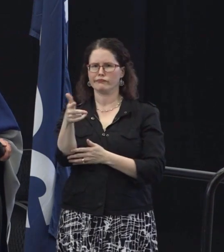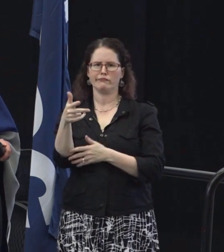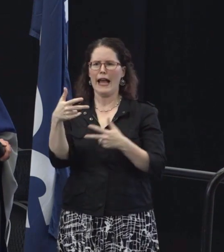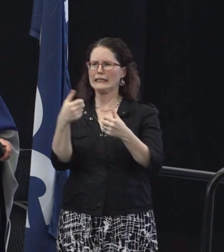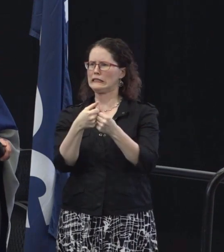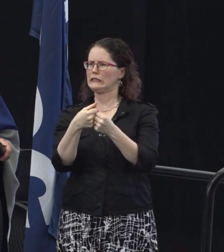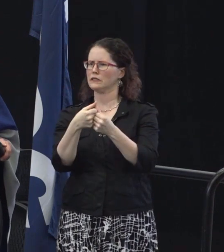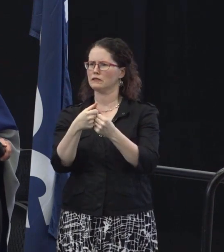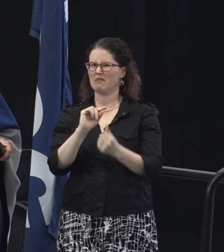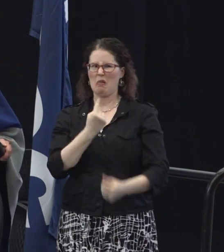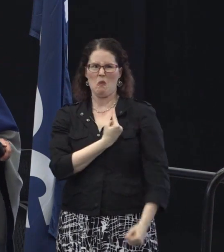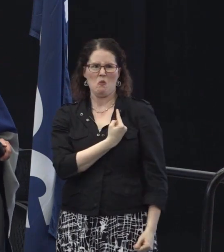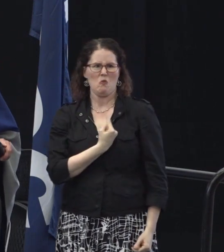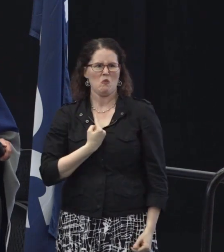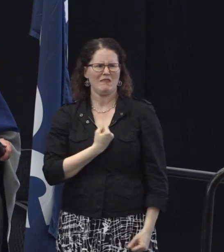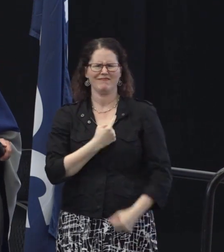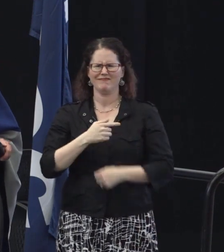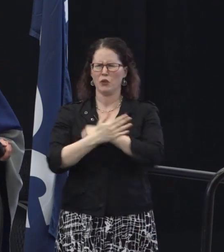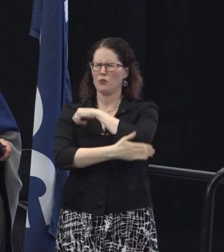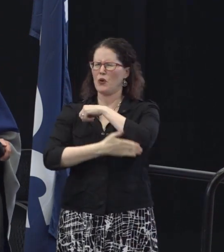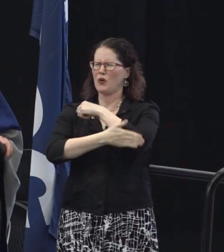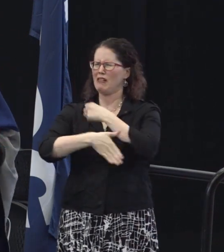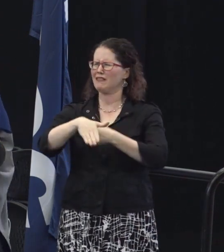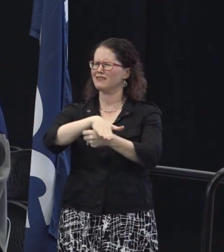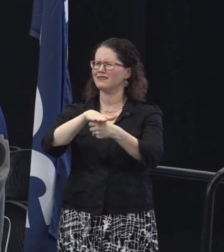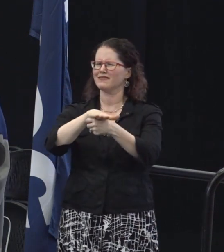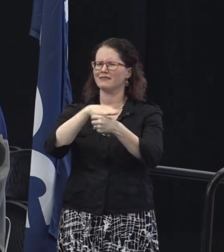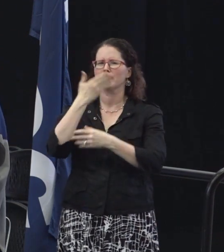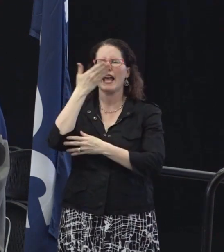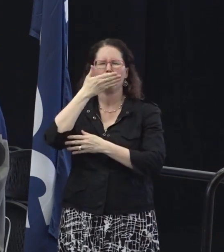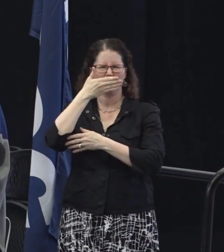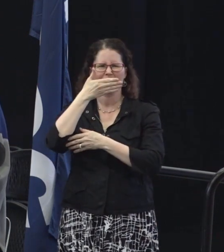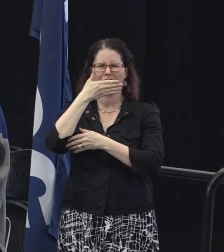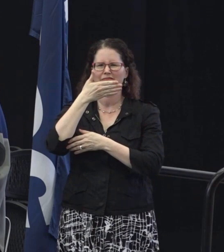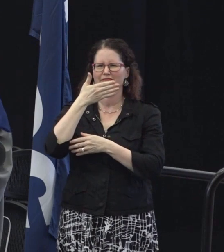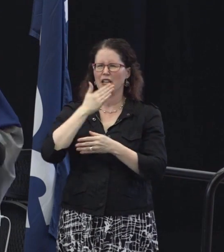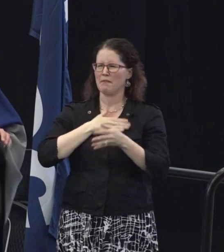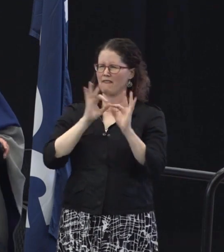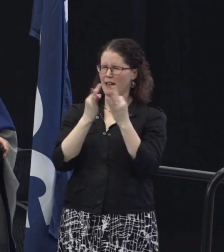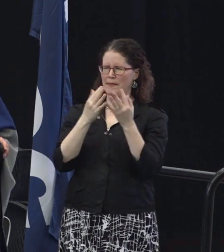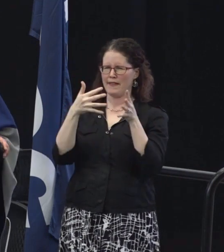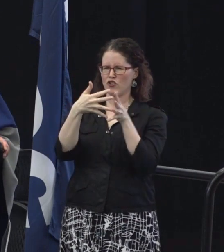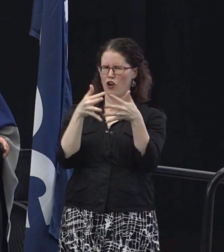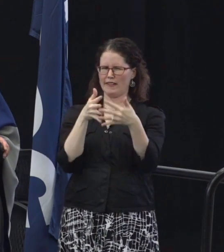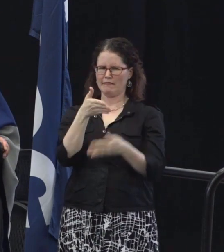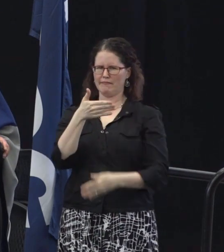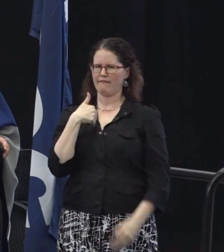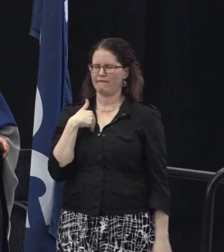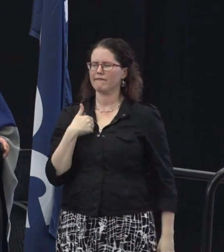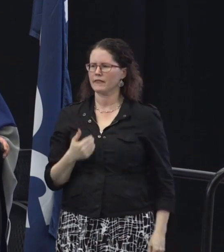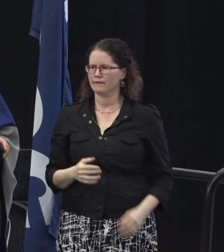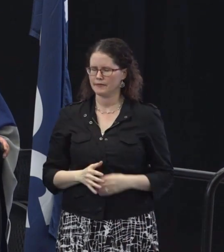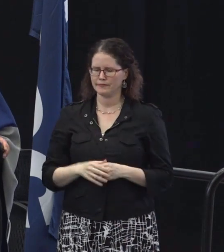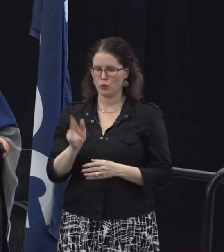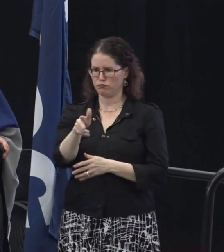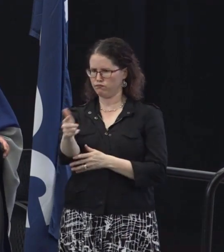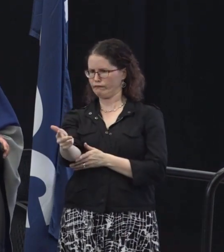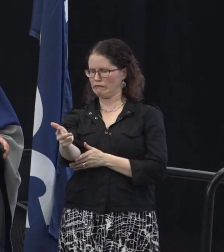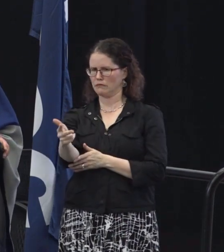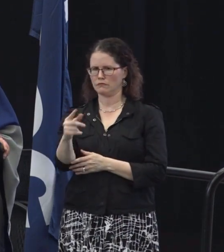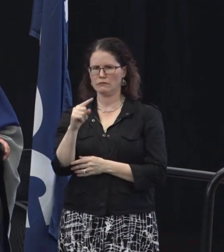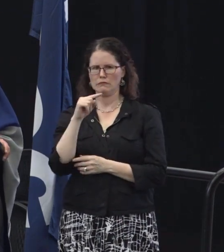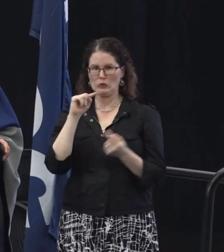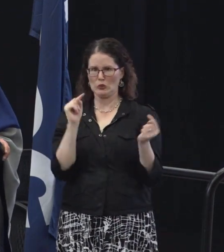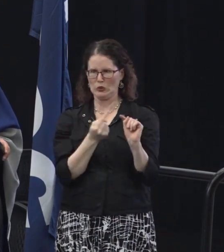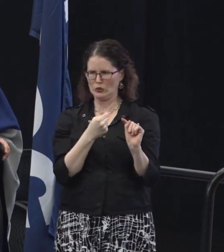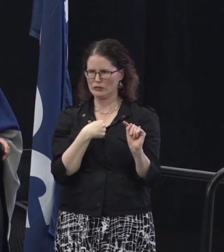country road near our family cottage near Amherst. And the first person on this scene was a retired registered